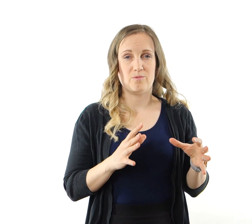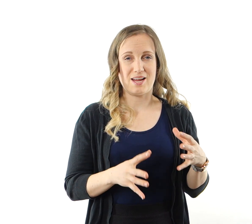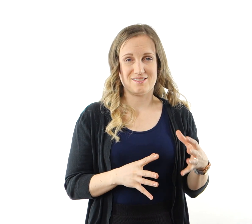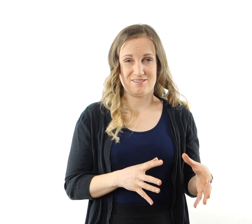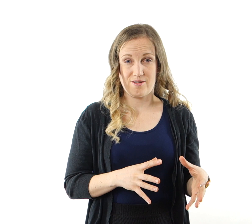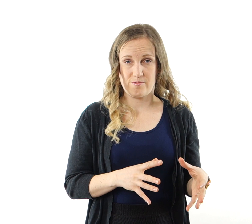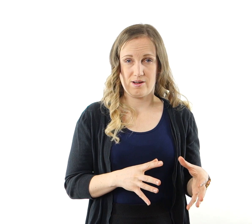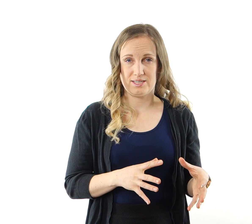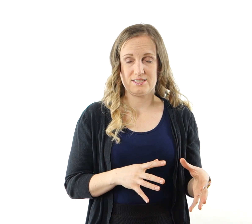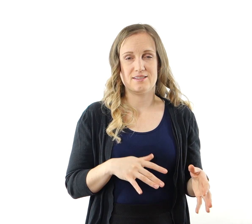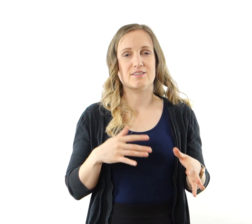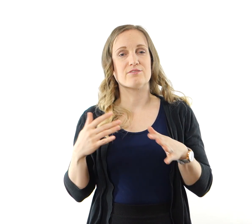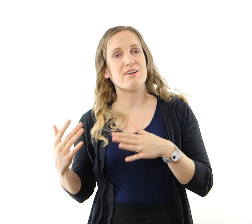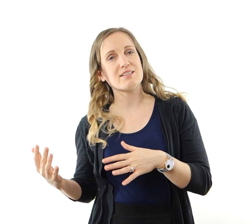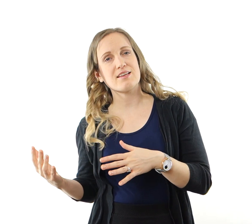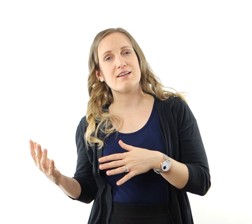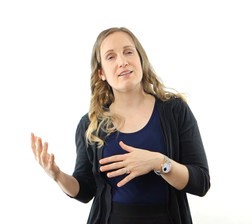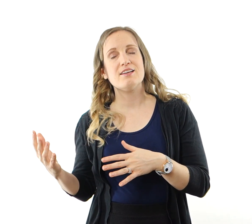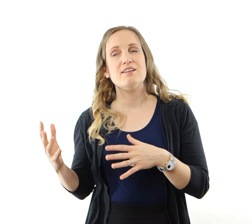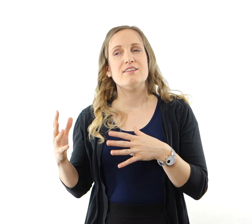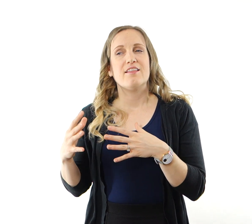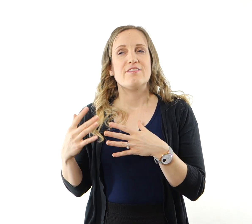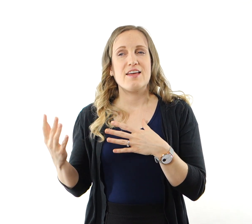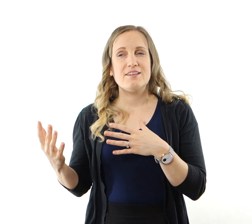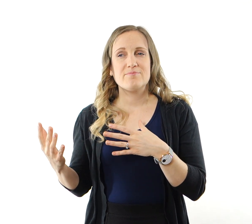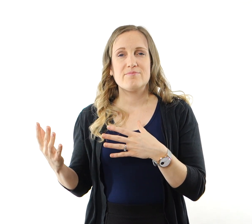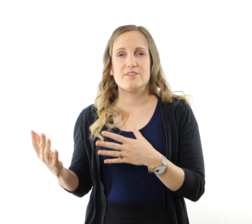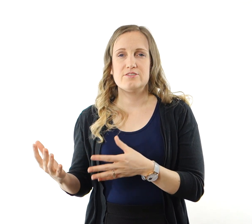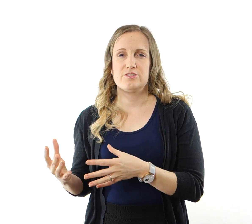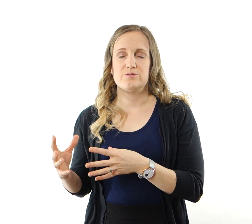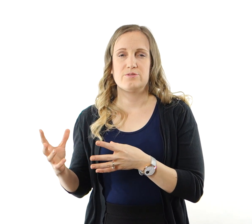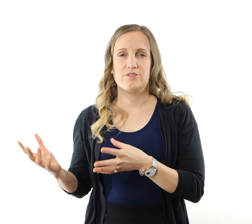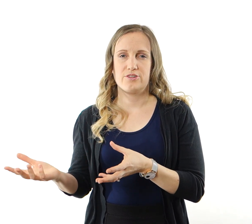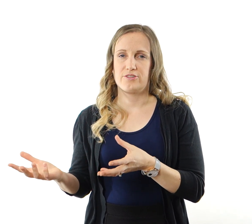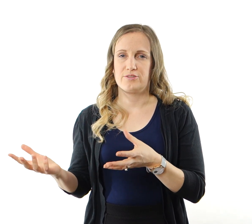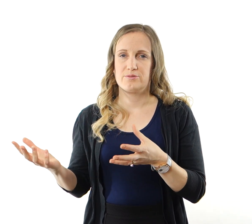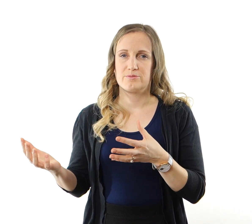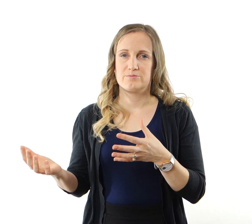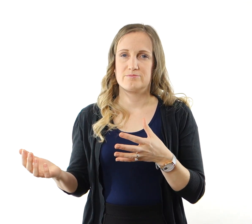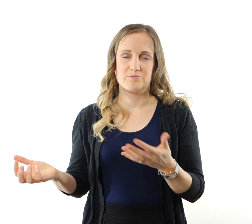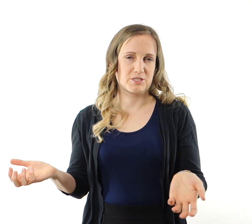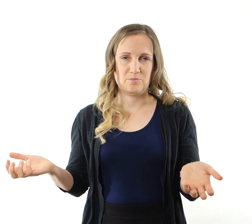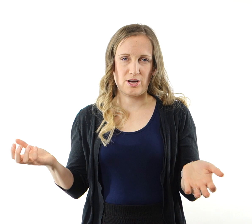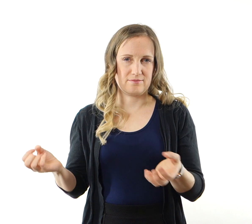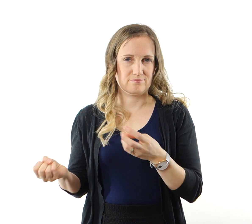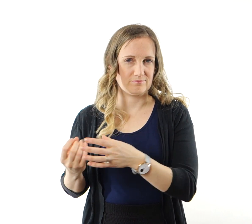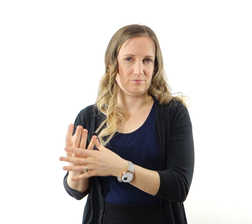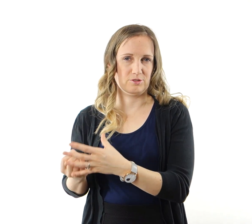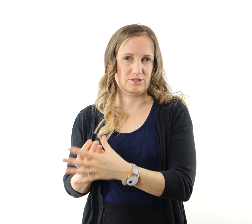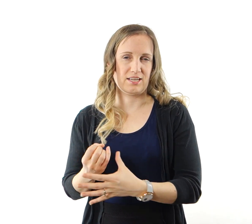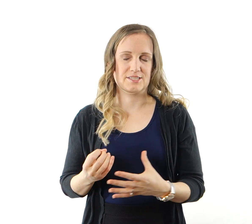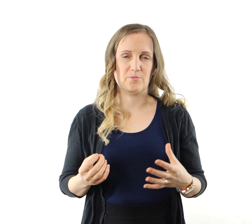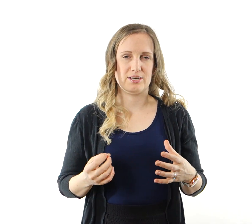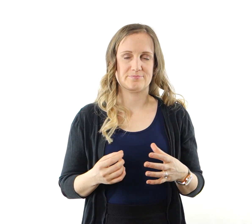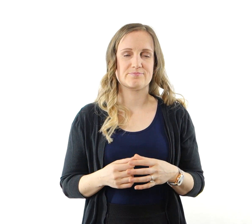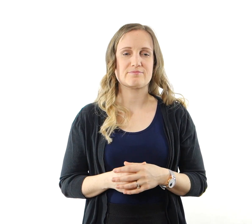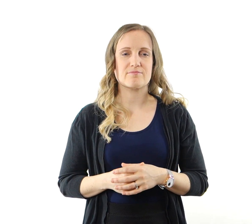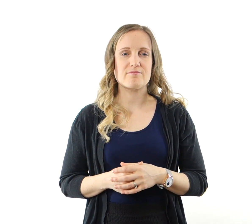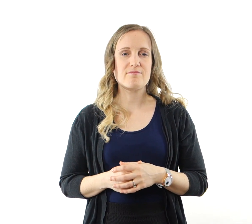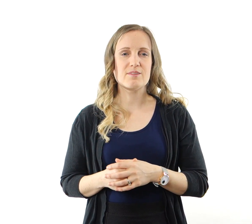white snow on it. And then your right side, then you'll do the earth with spring. And we'll sign spring with